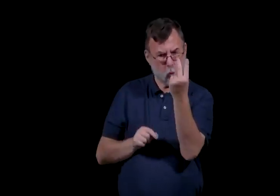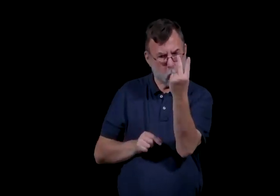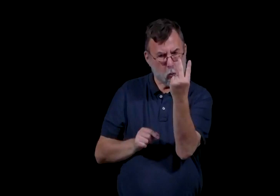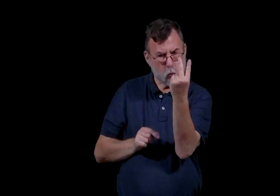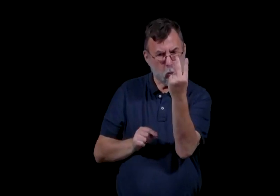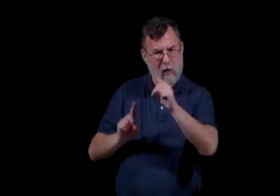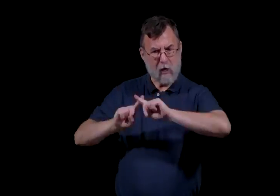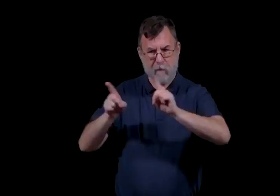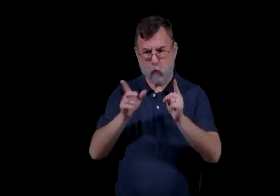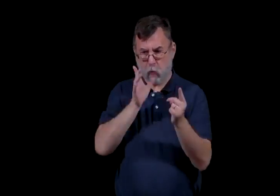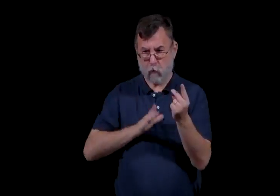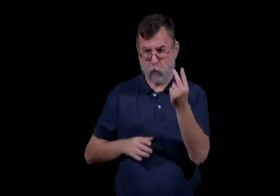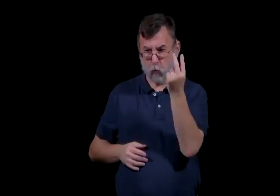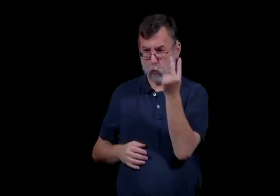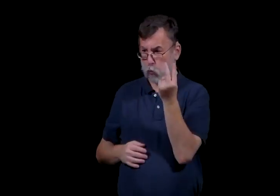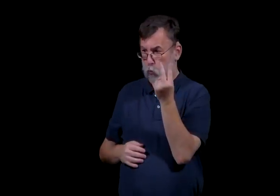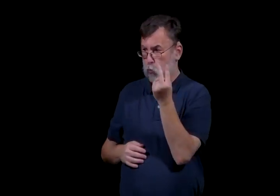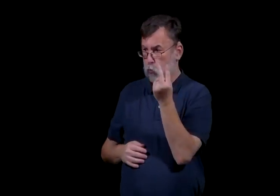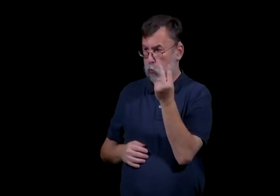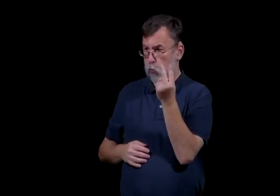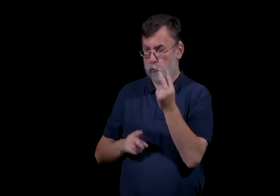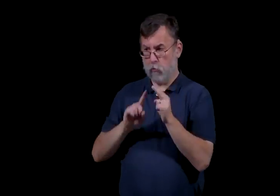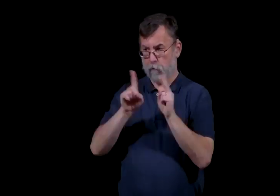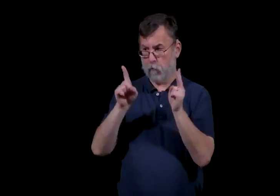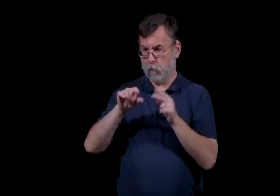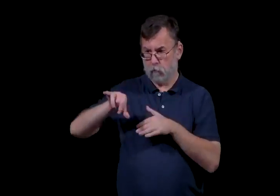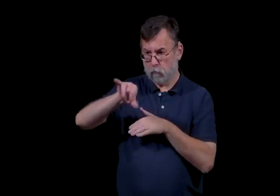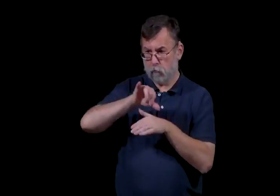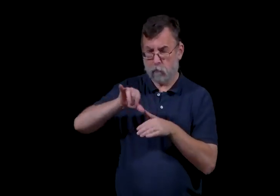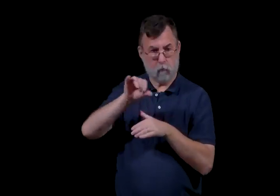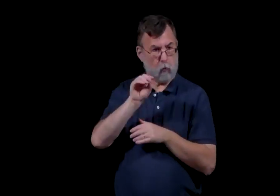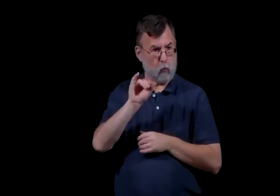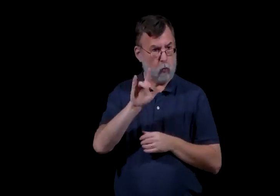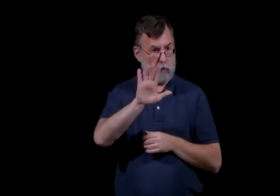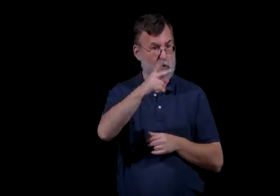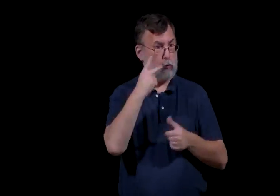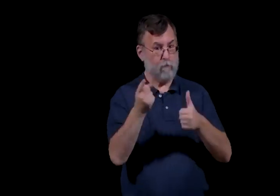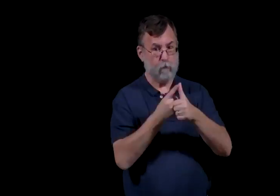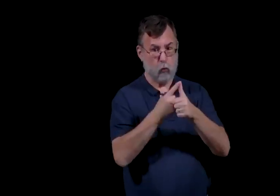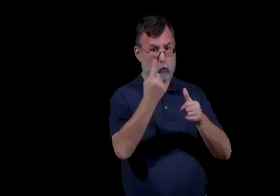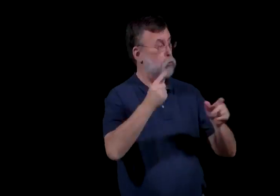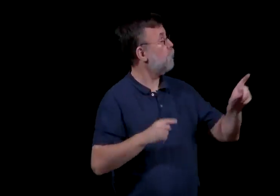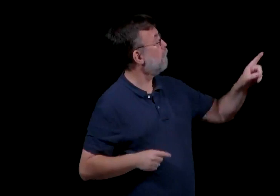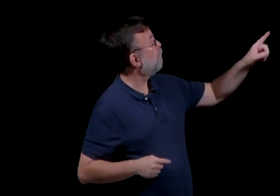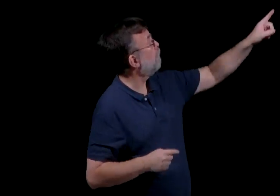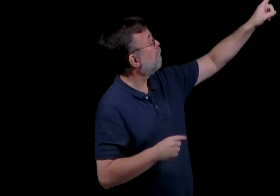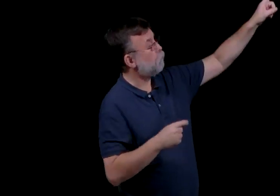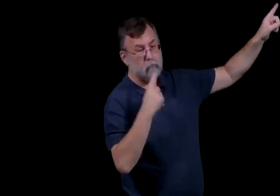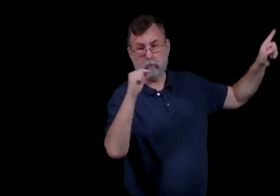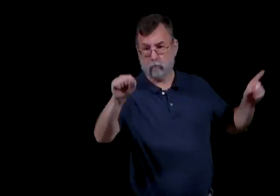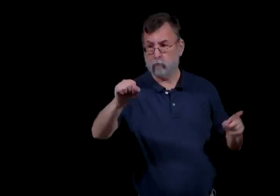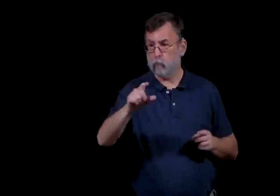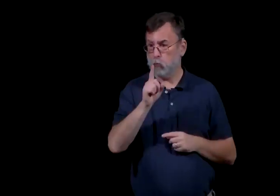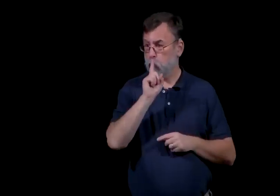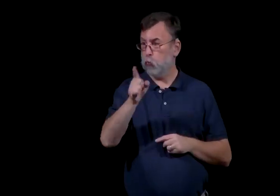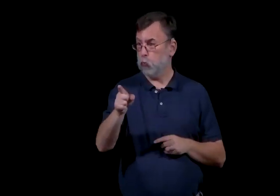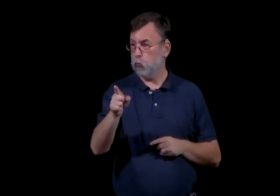Remember the question? Two women. There were two different women that anointed Jesus. And yes, this